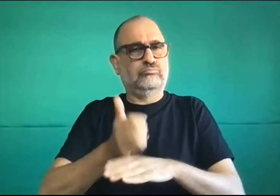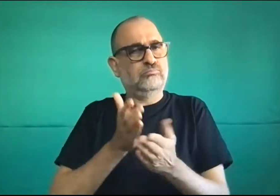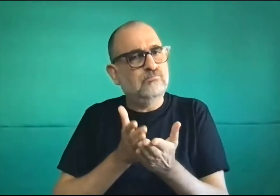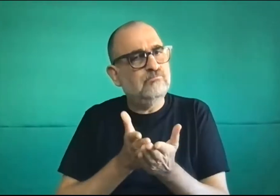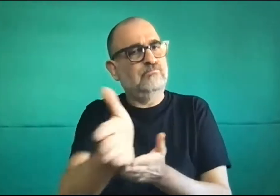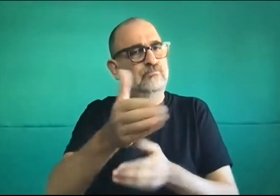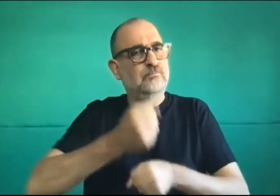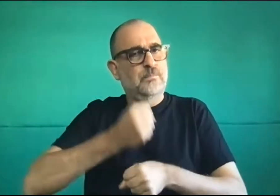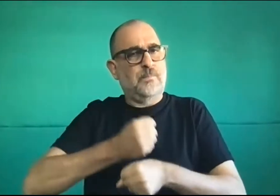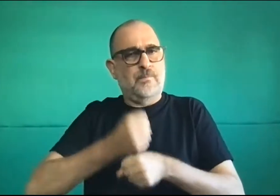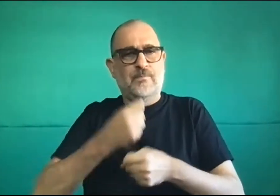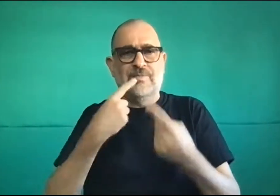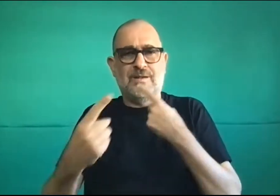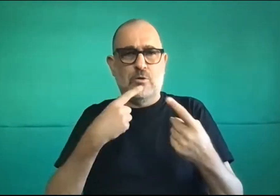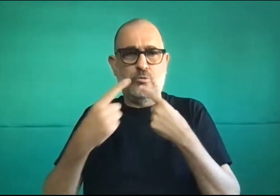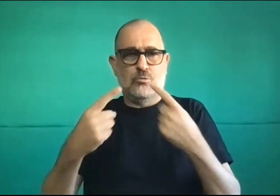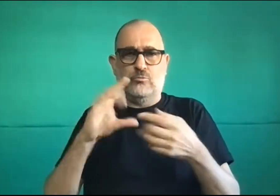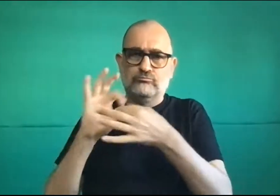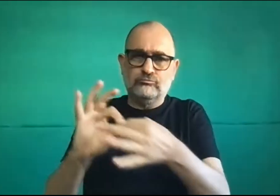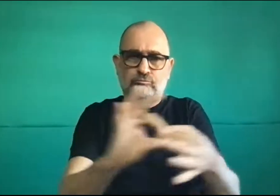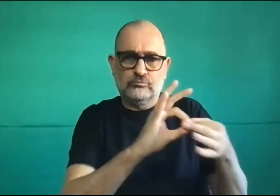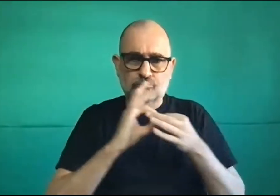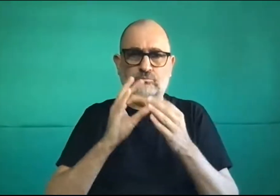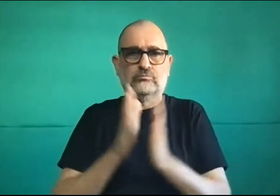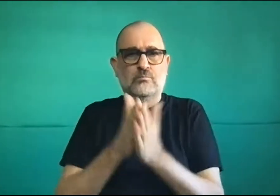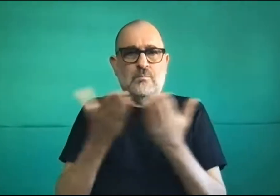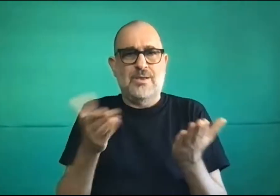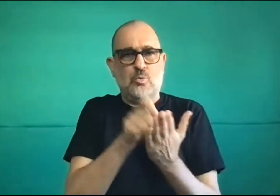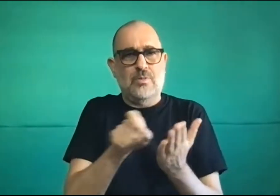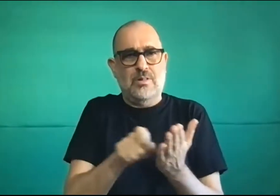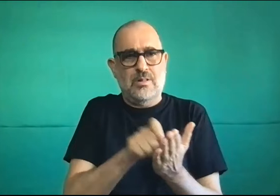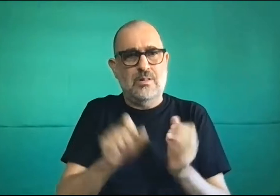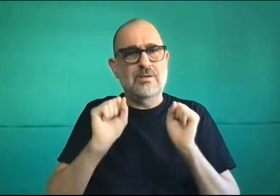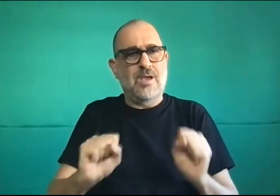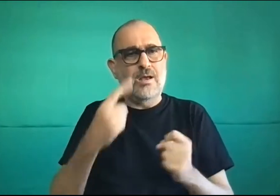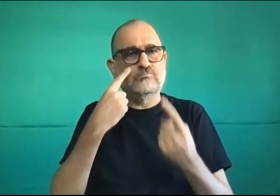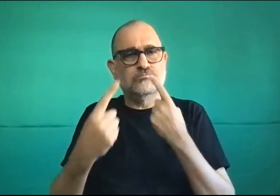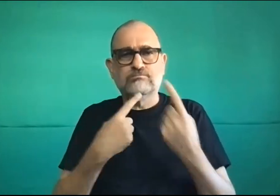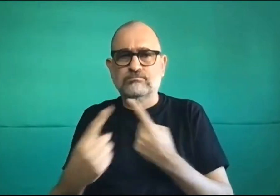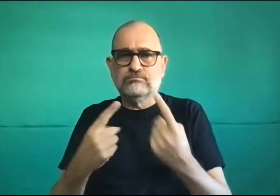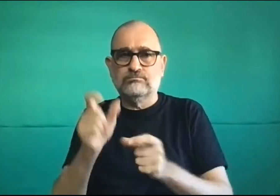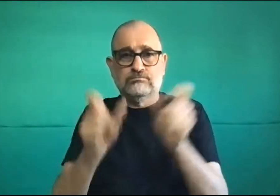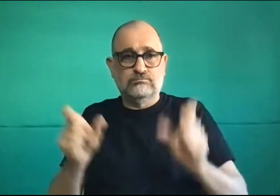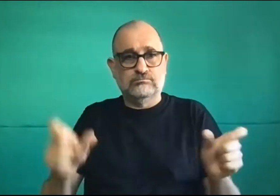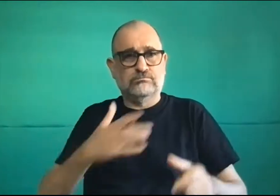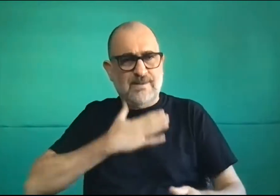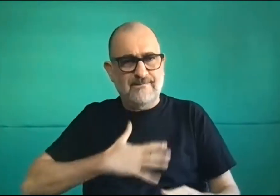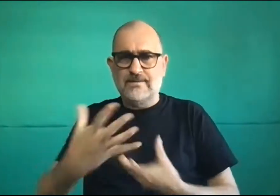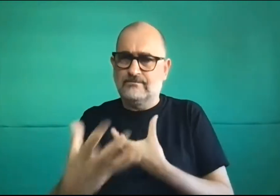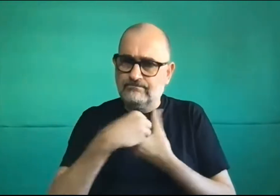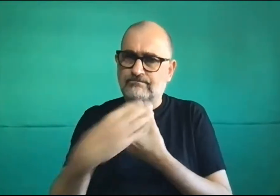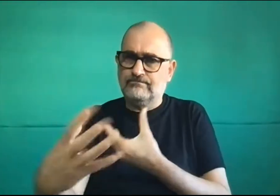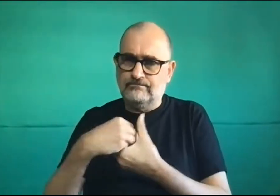who have joined us, but we'd like to stress that the final objective is to have an impact on